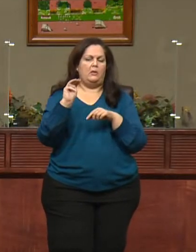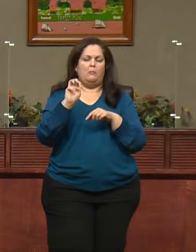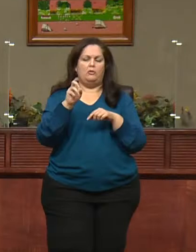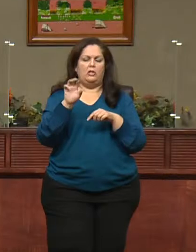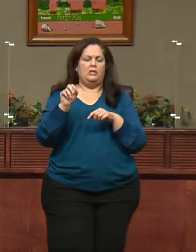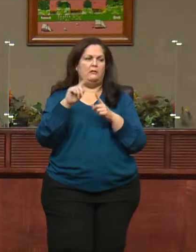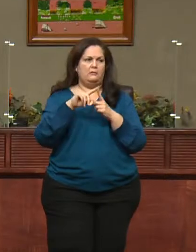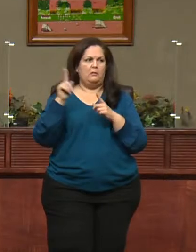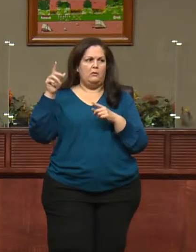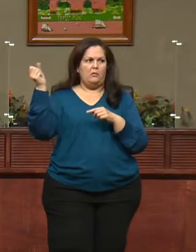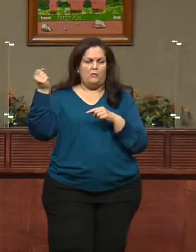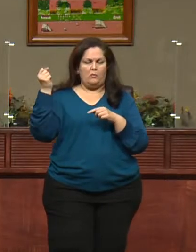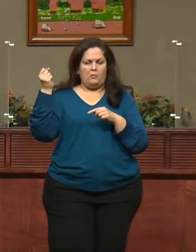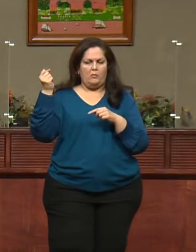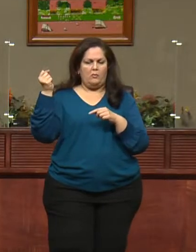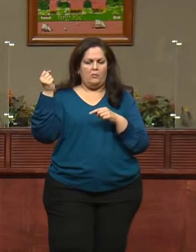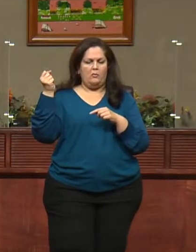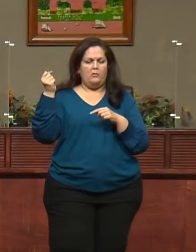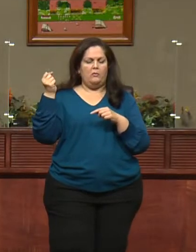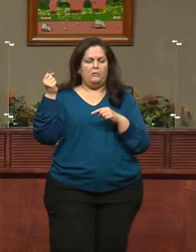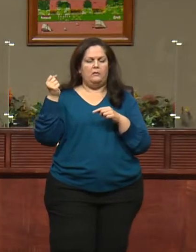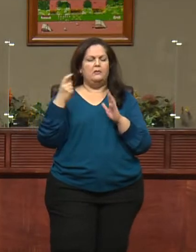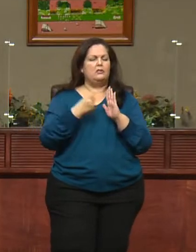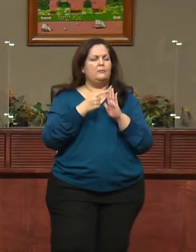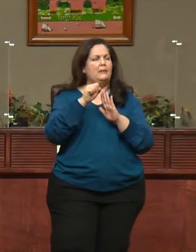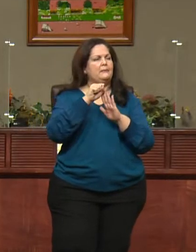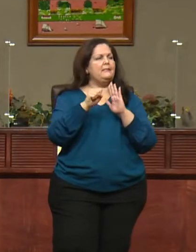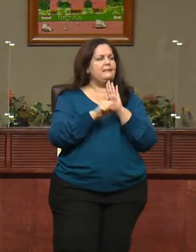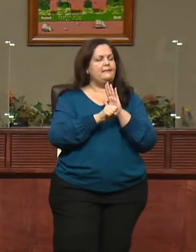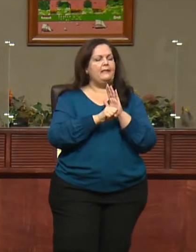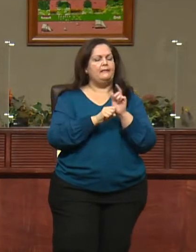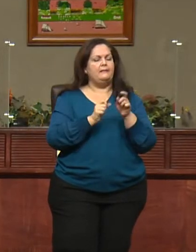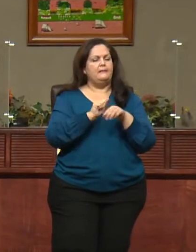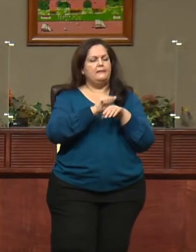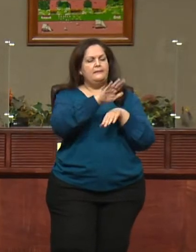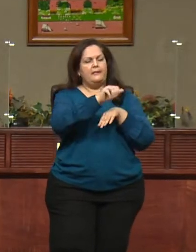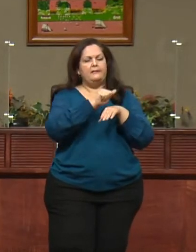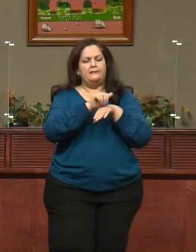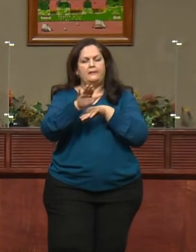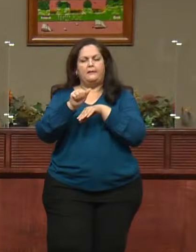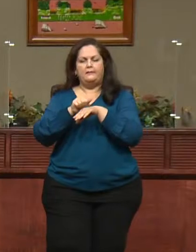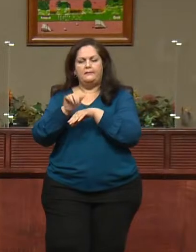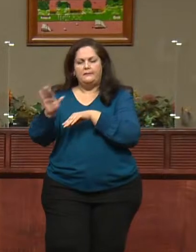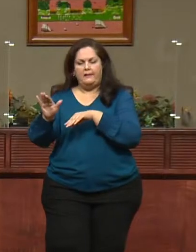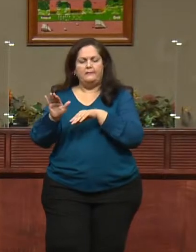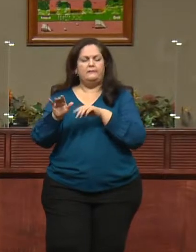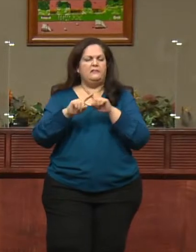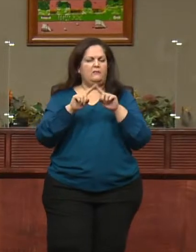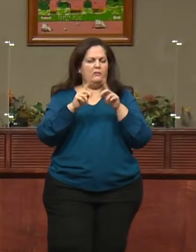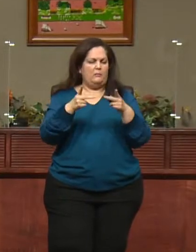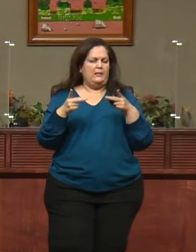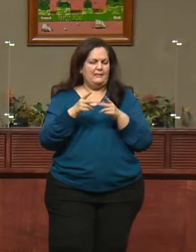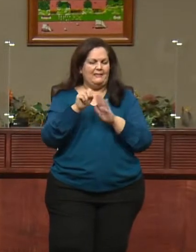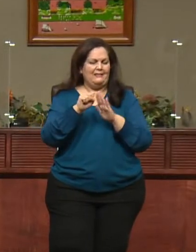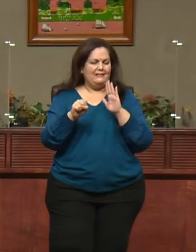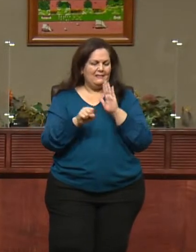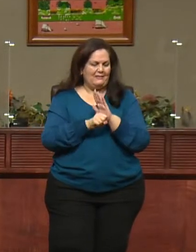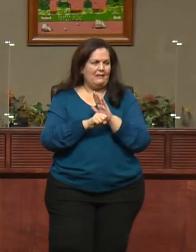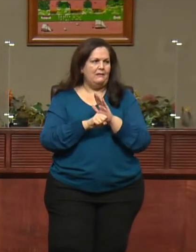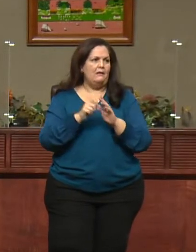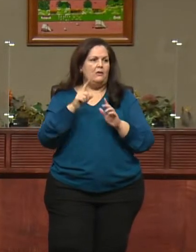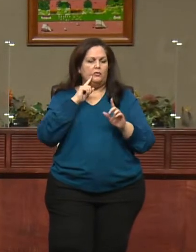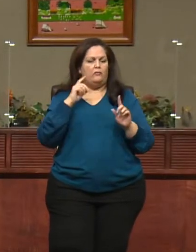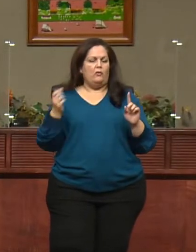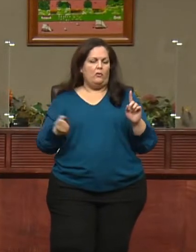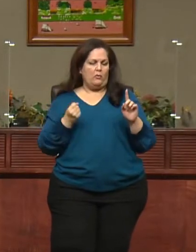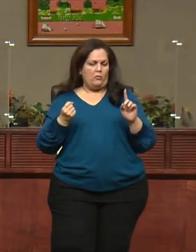on hold. Sometimes the state pre-positions vaccine dosage around the state for missions or